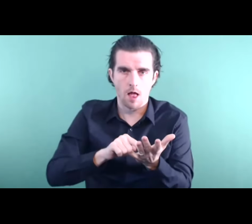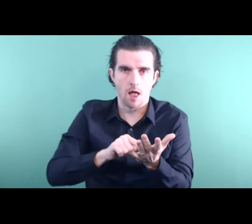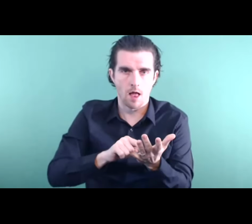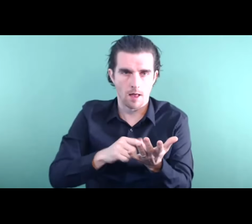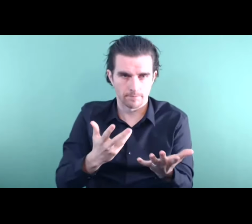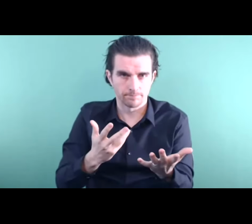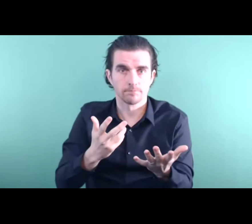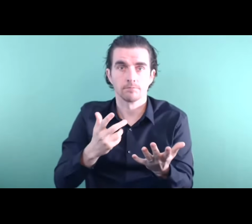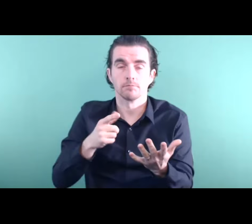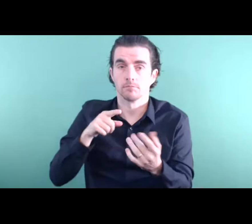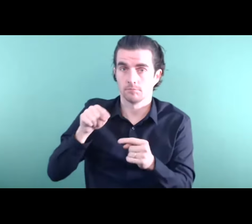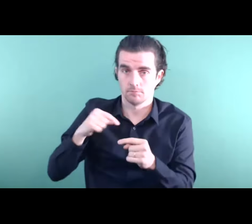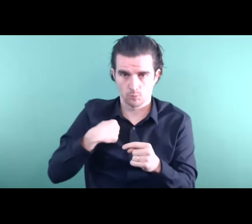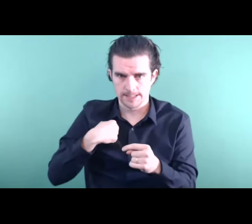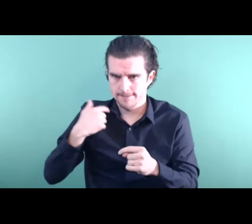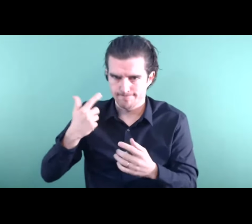country reports,